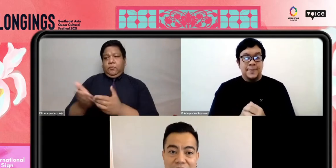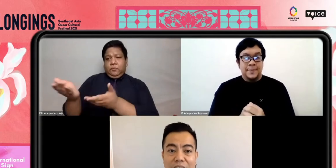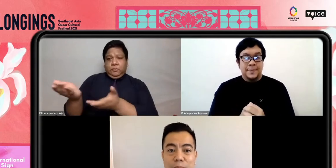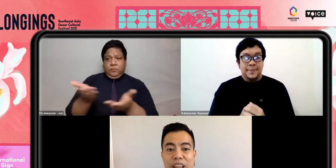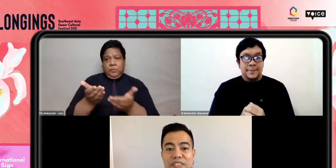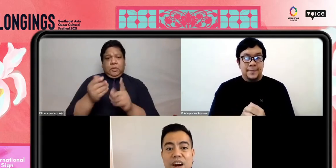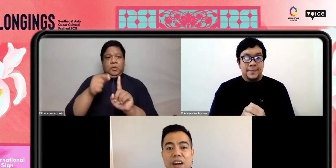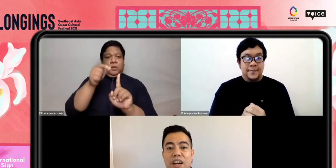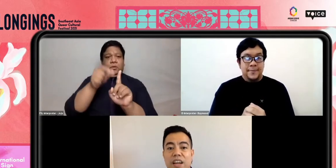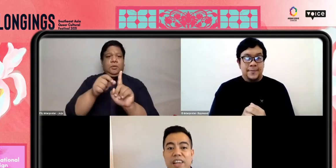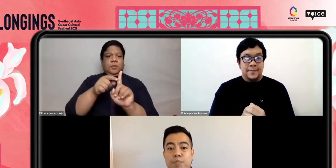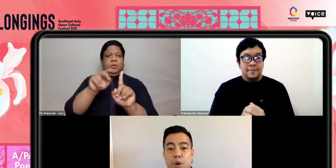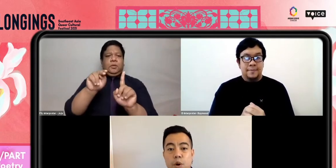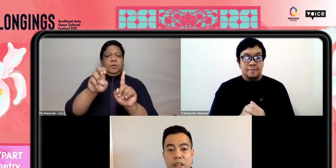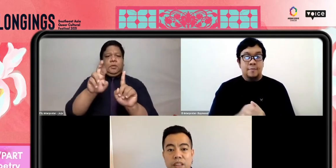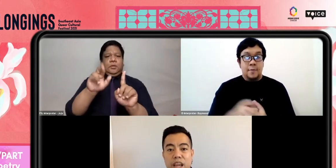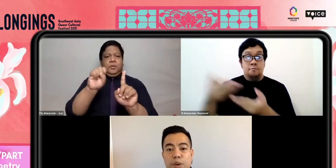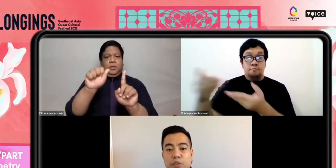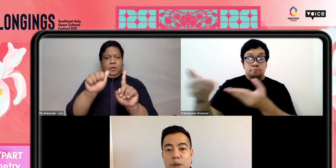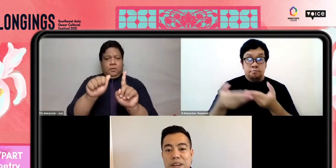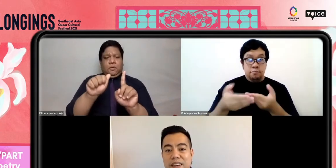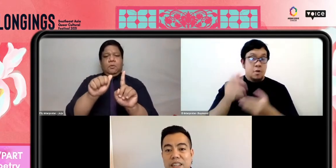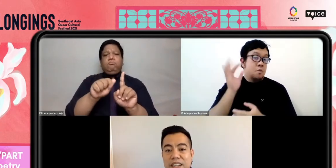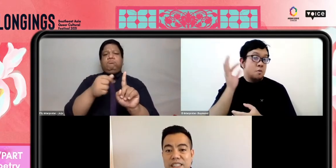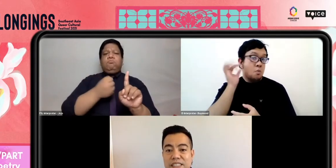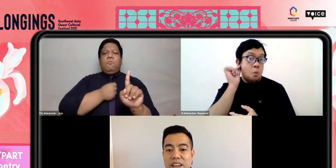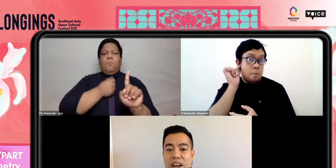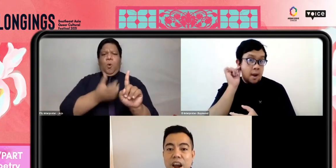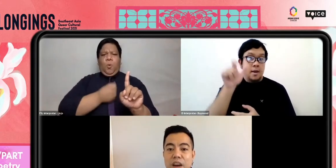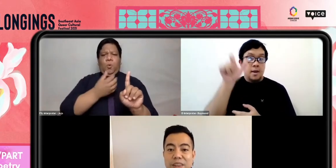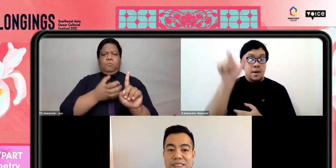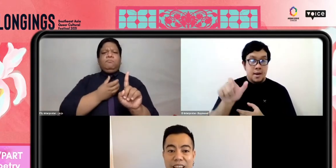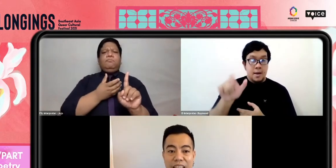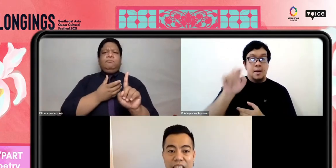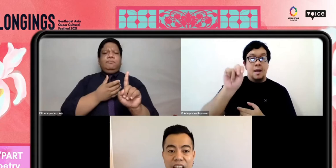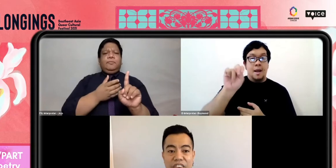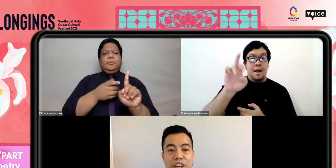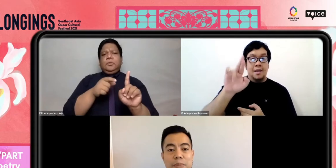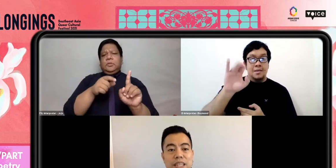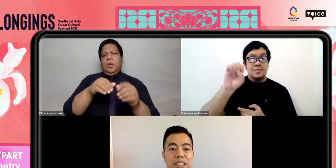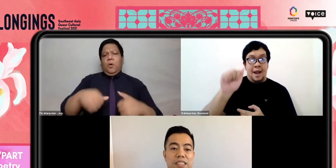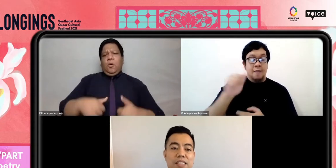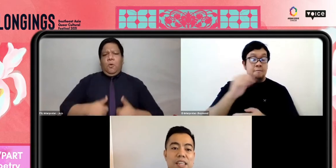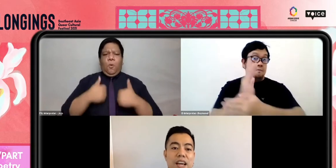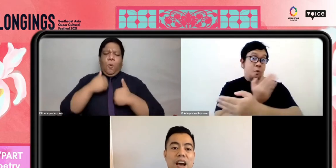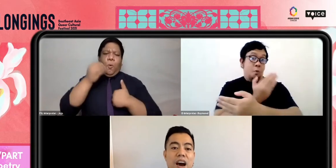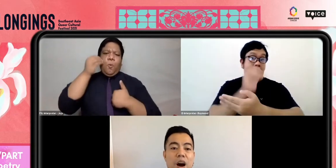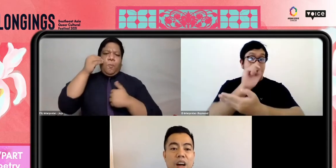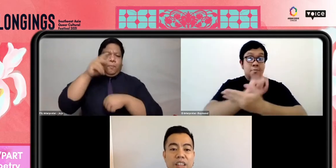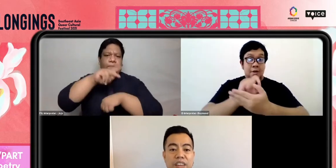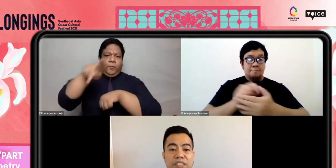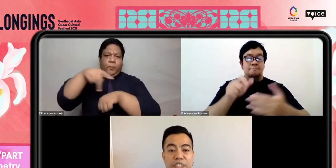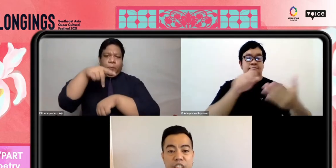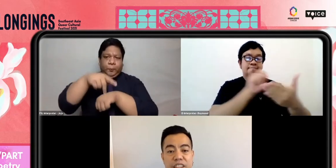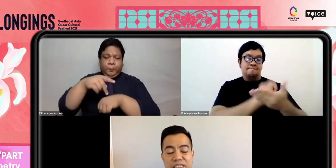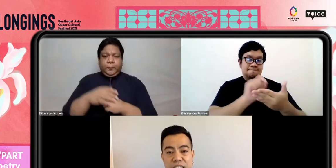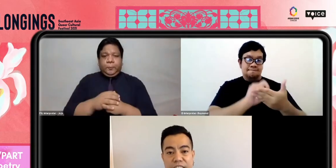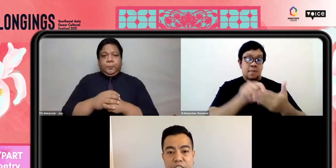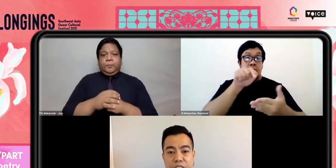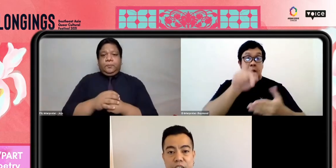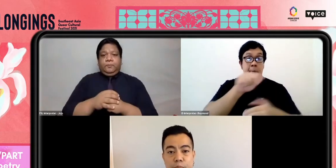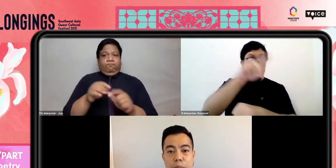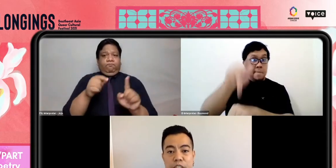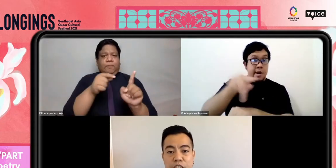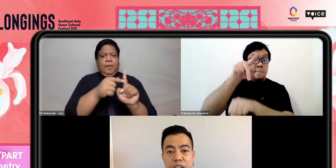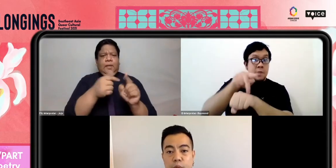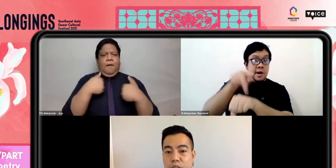Nerisa del Carmen Guevara is a poet and performance artist residing in the Philippines. Author of Reaching